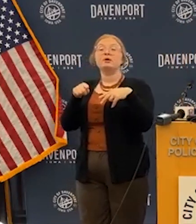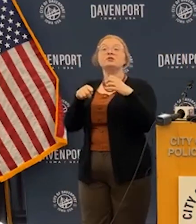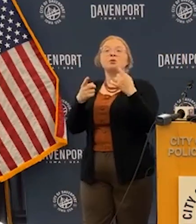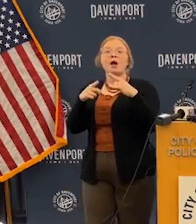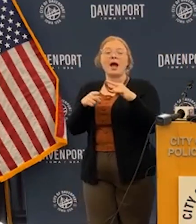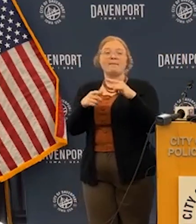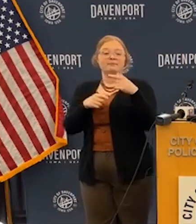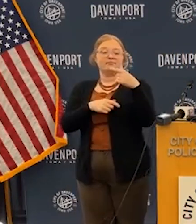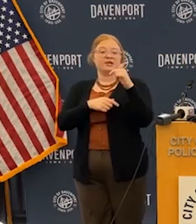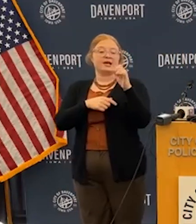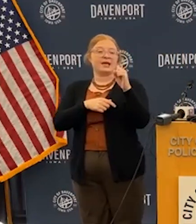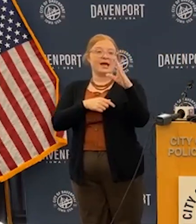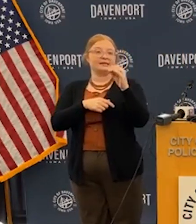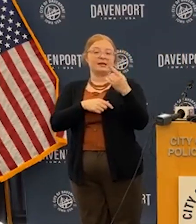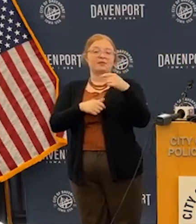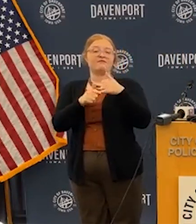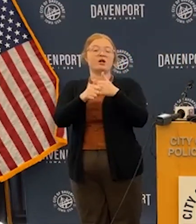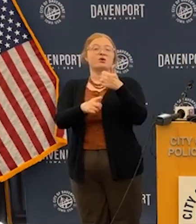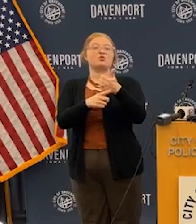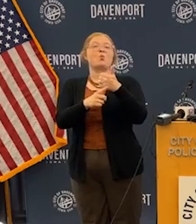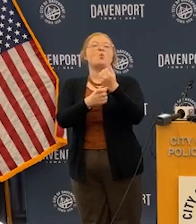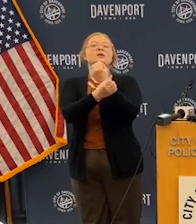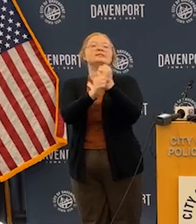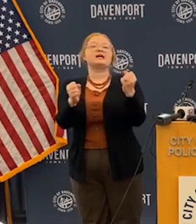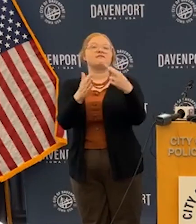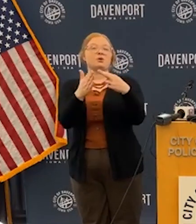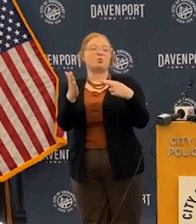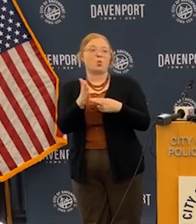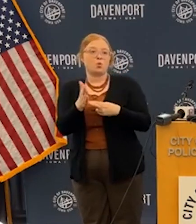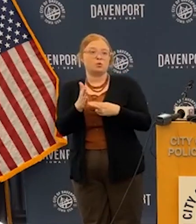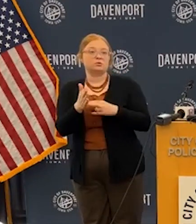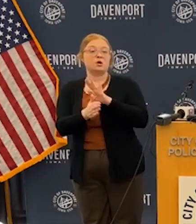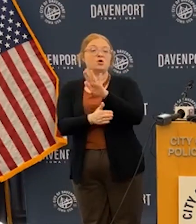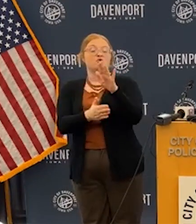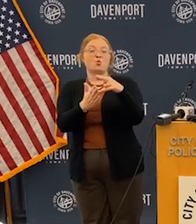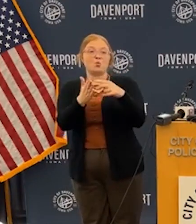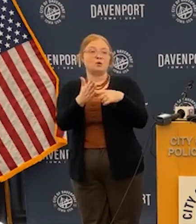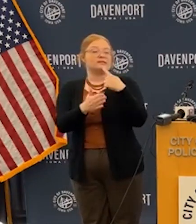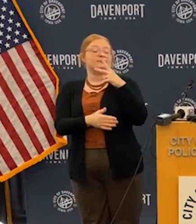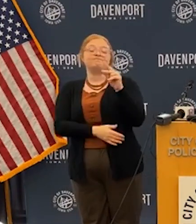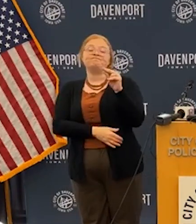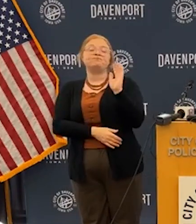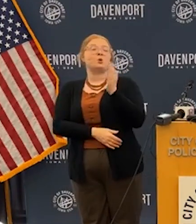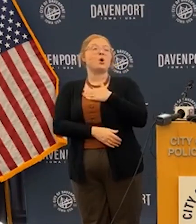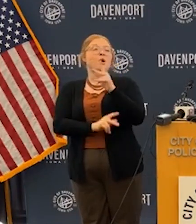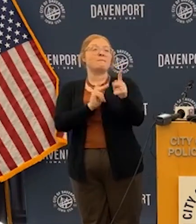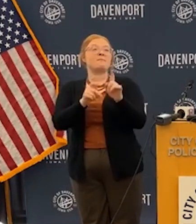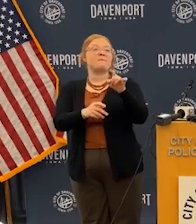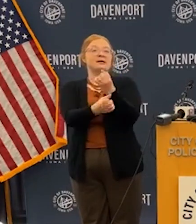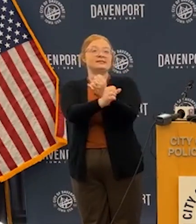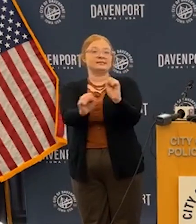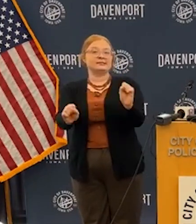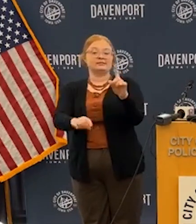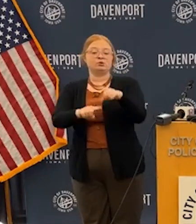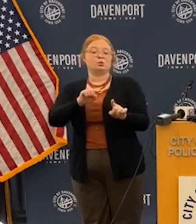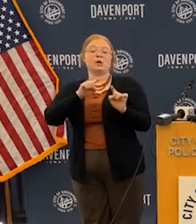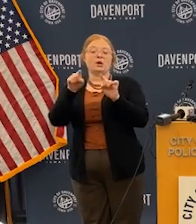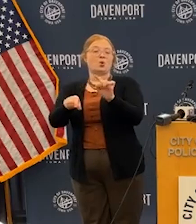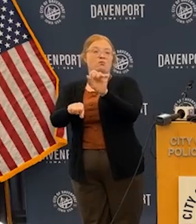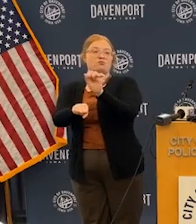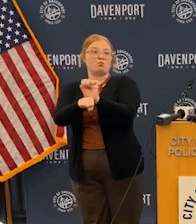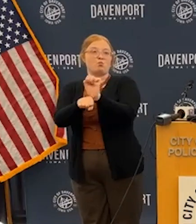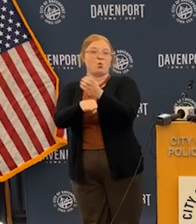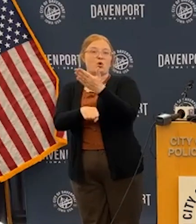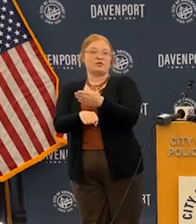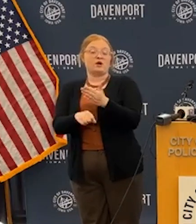their safety protocols. Their safety protocols said, hey, we want to make sure our people are safe. So that's what stemmed the inspection in February, and that's